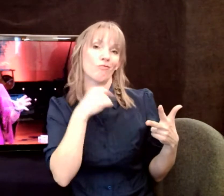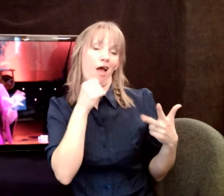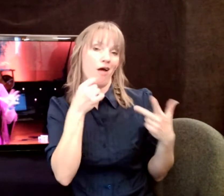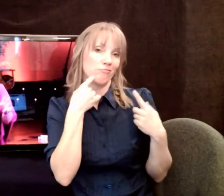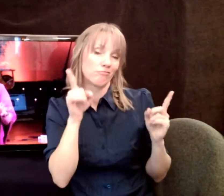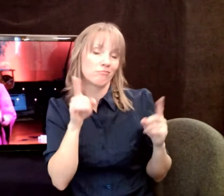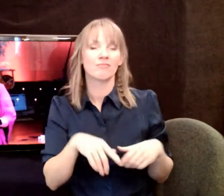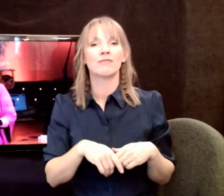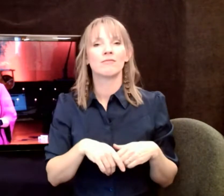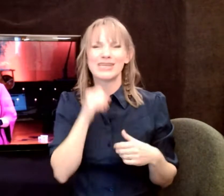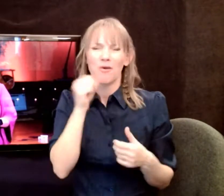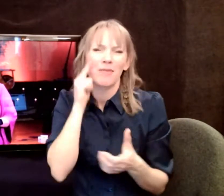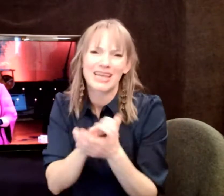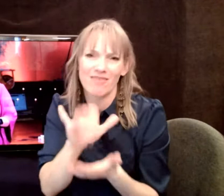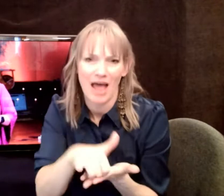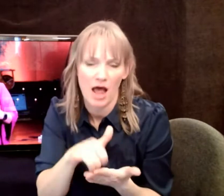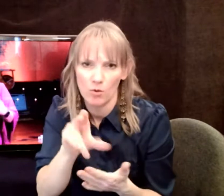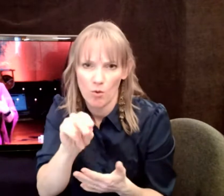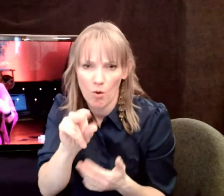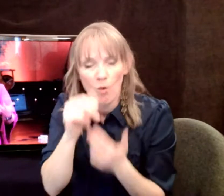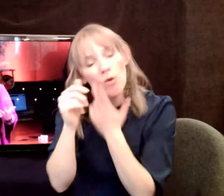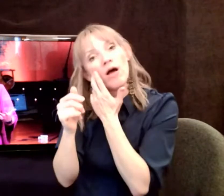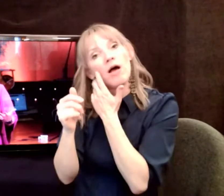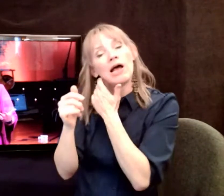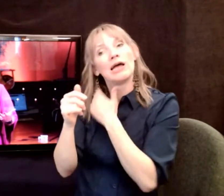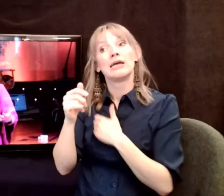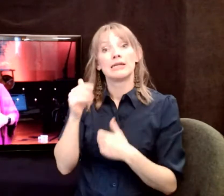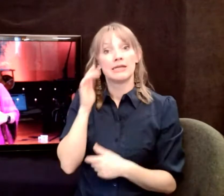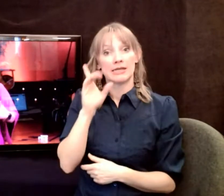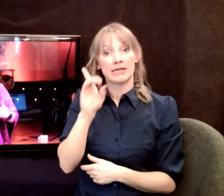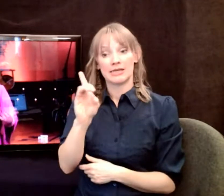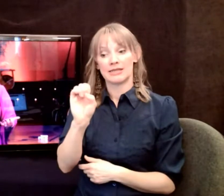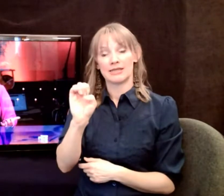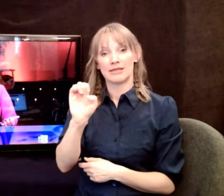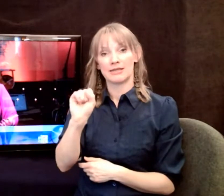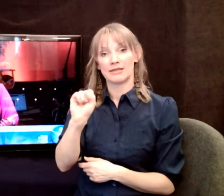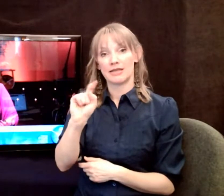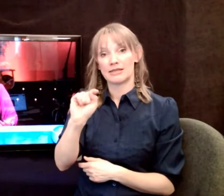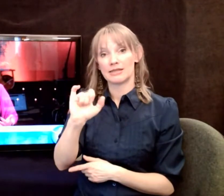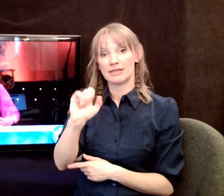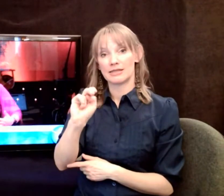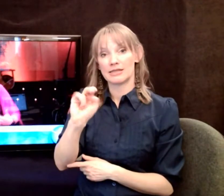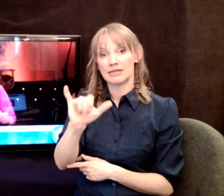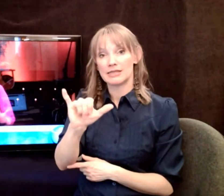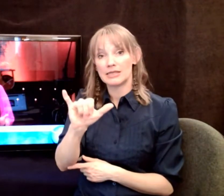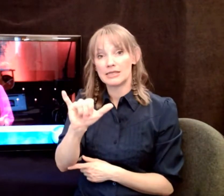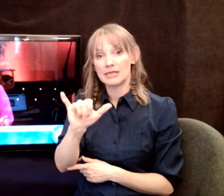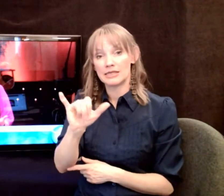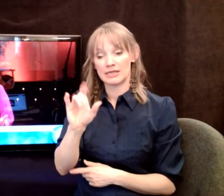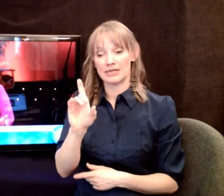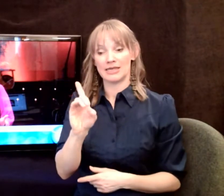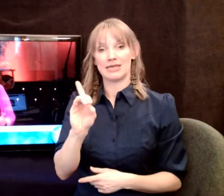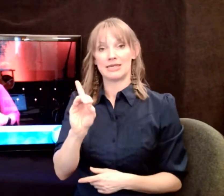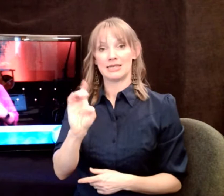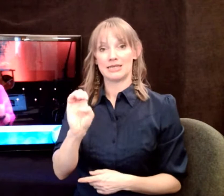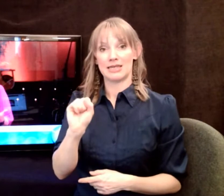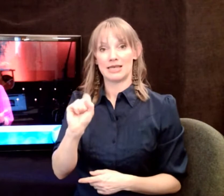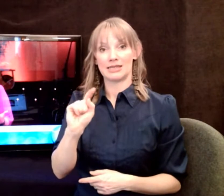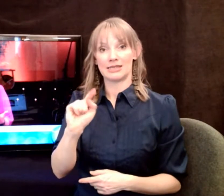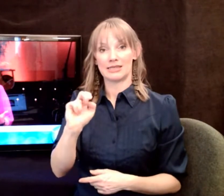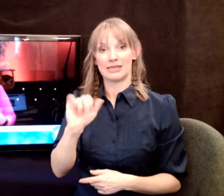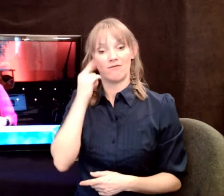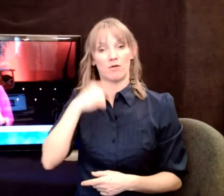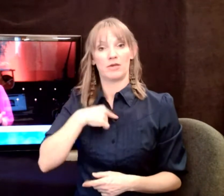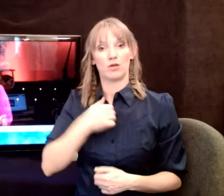don't necessarily believe in that. Is it destiny? Am I destined to express the possibilities that are within